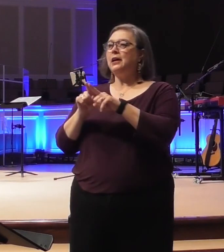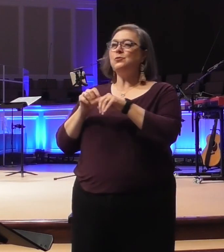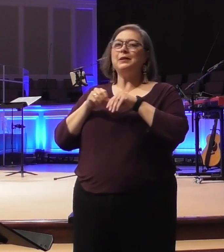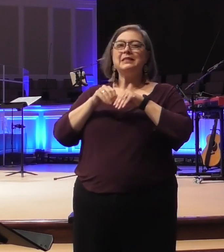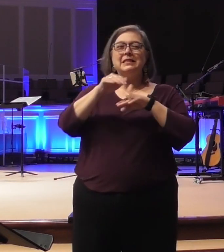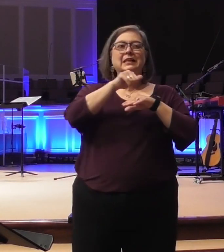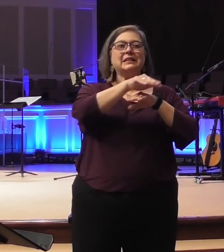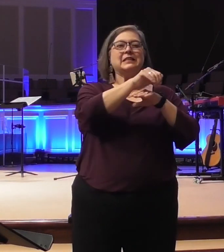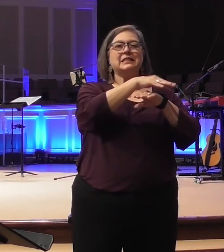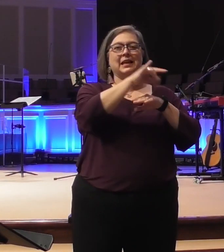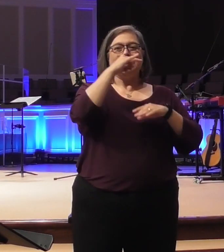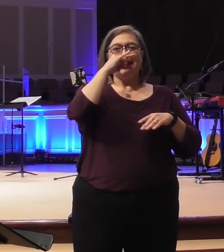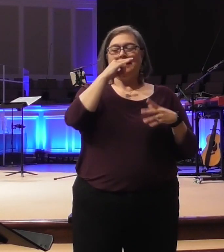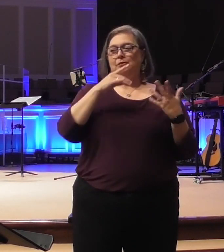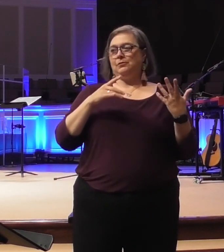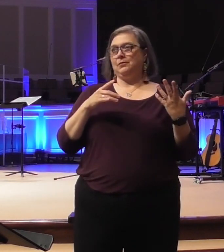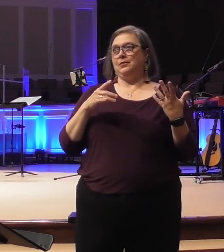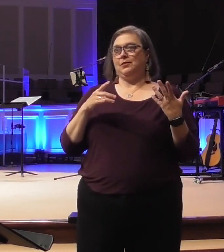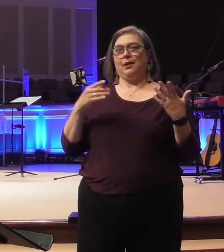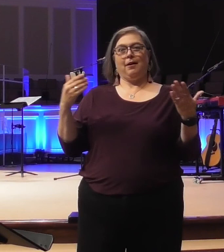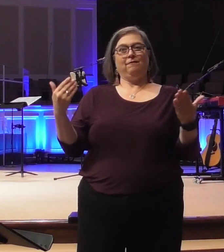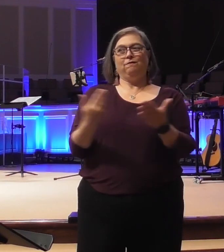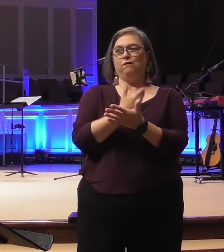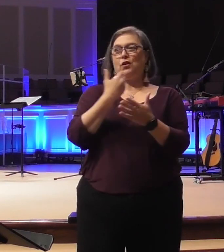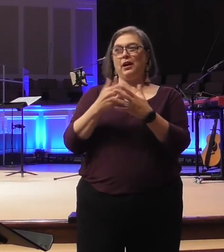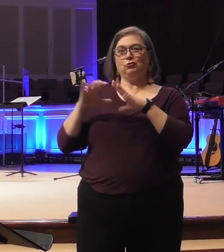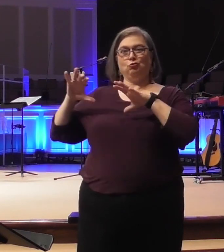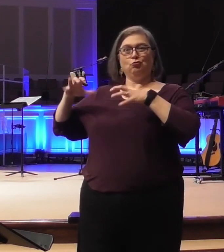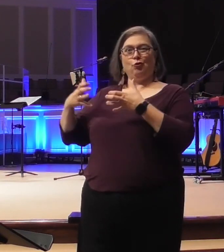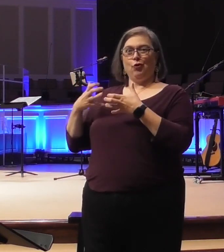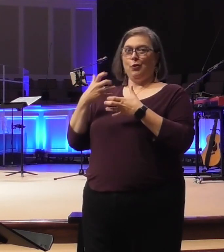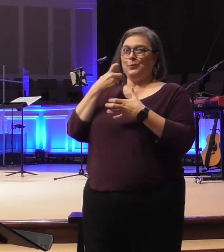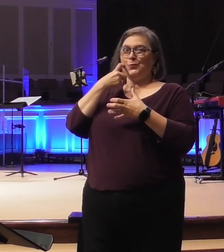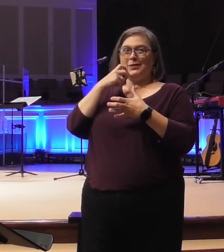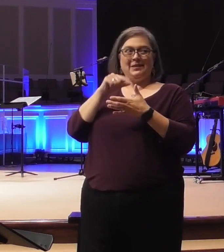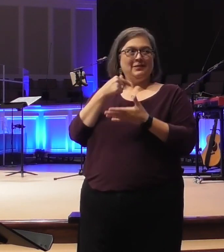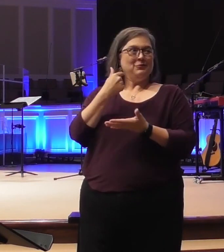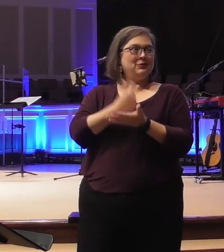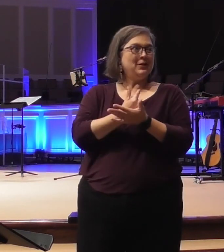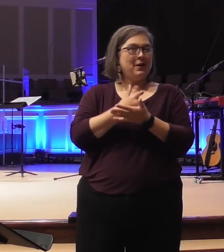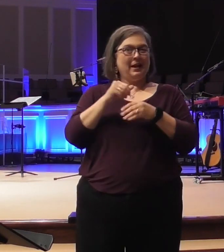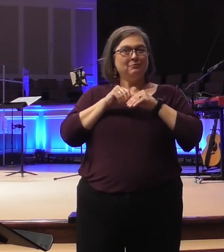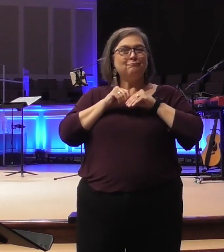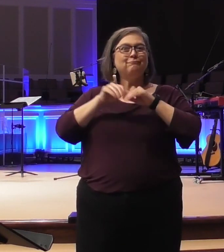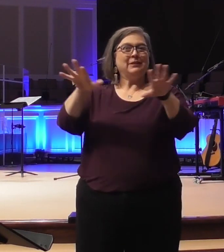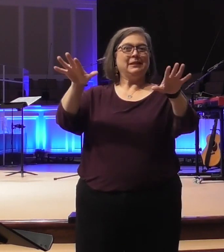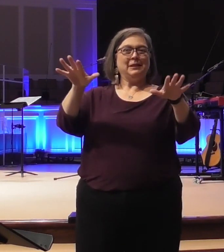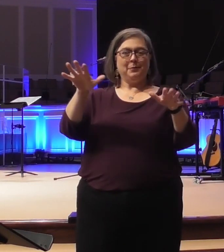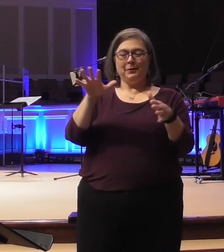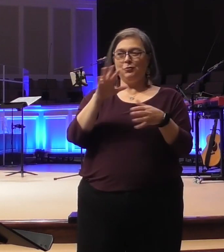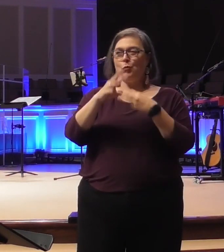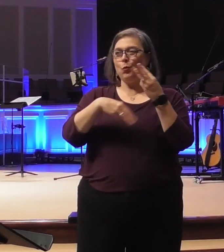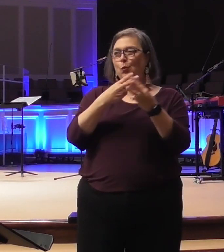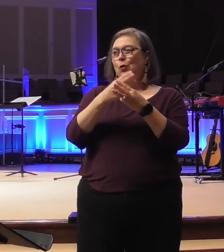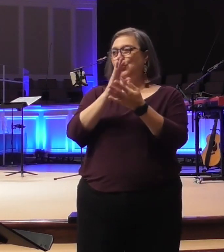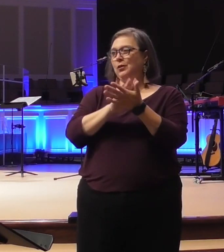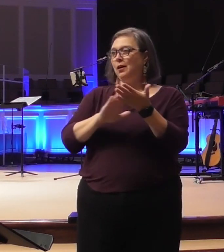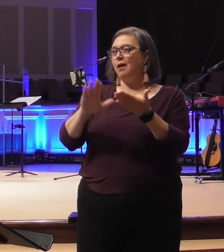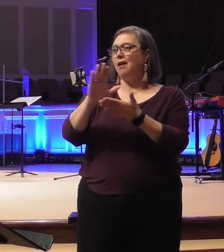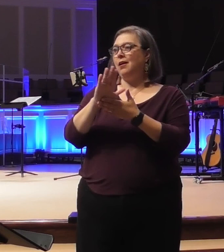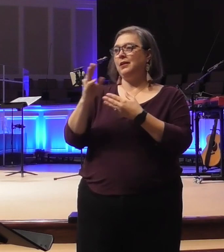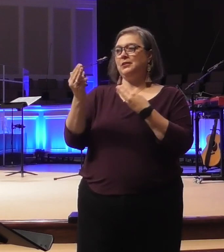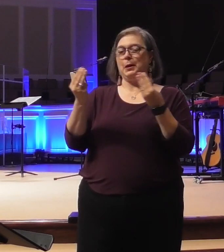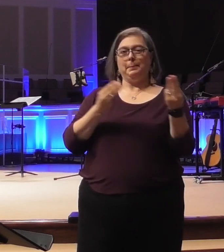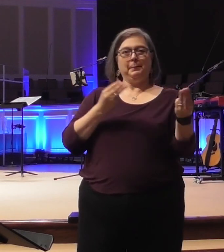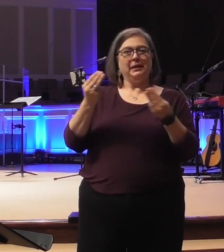We're right now, we're getting ready to send a fresh crop out into the world and out onto college campuses, and ministry during